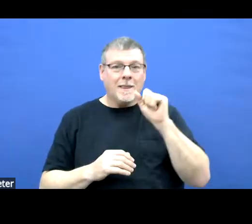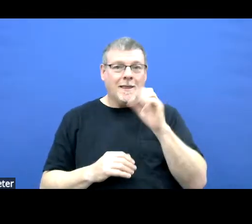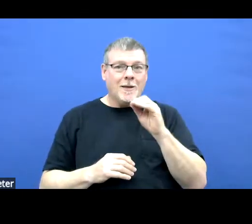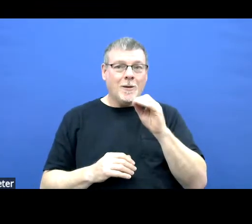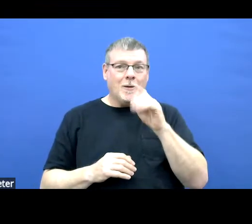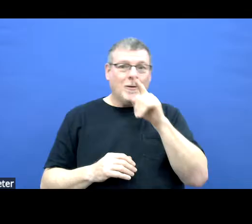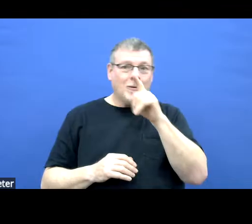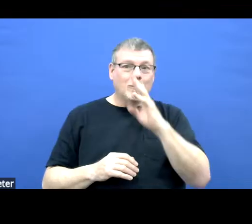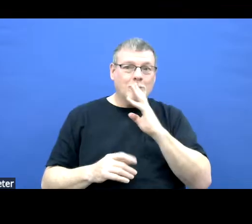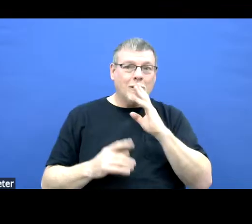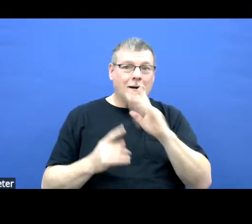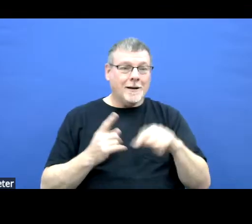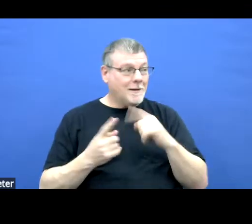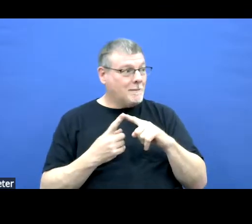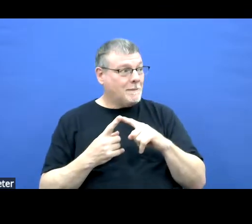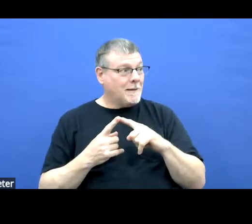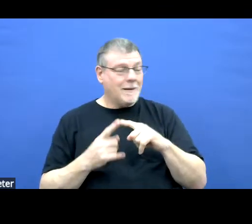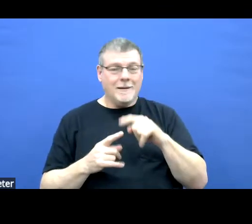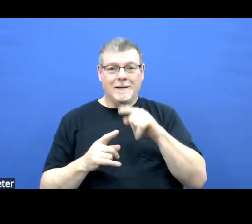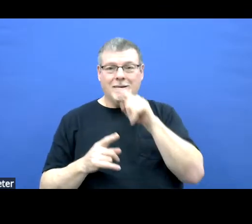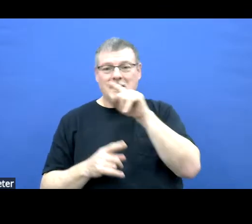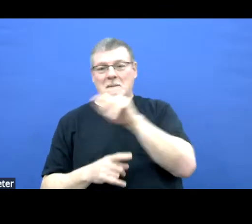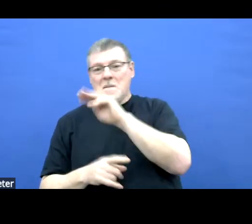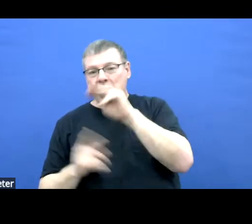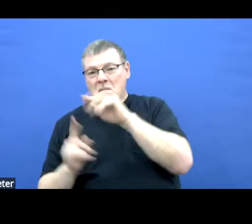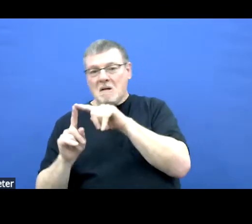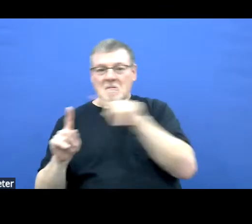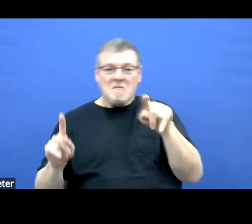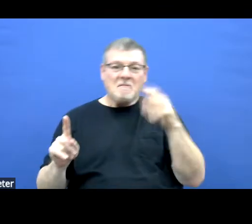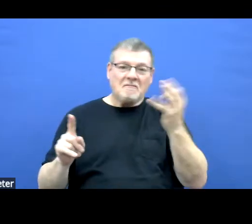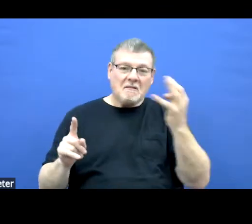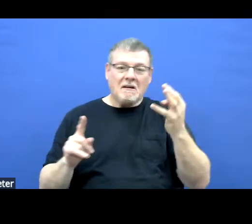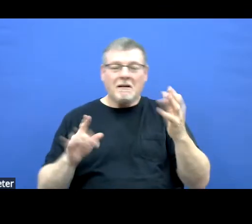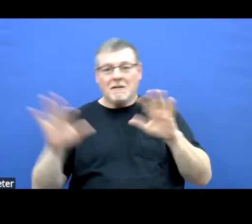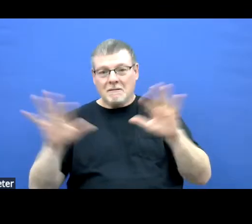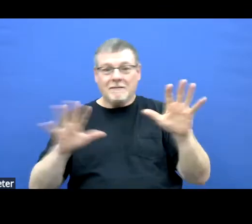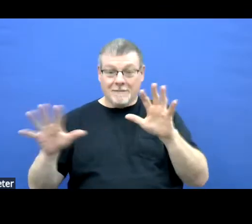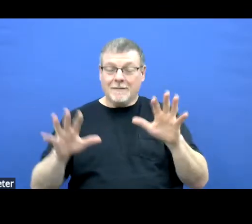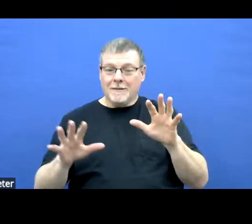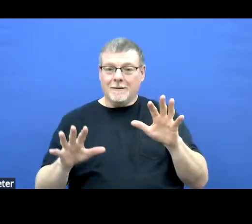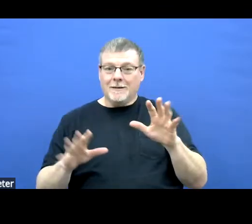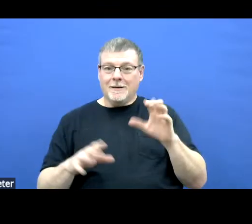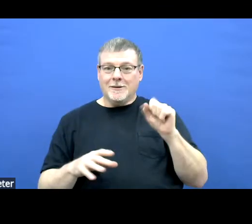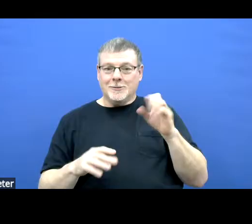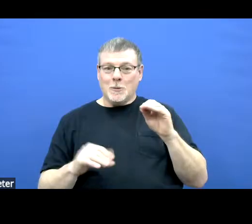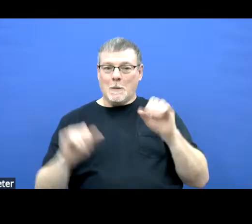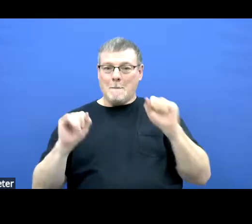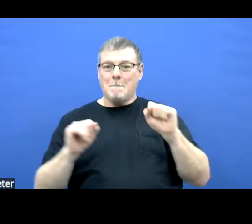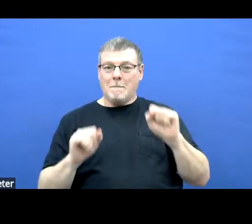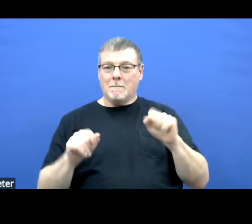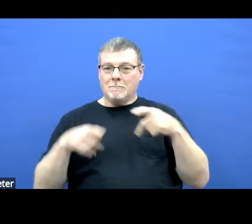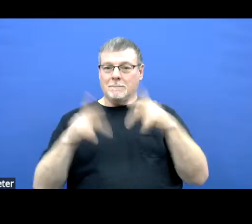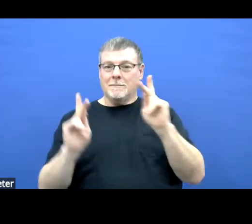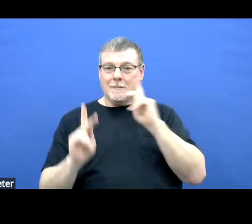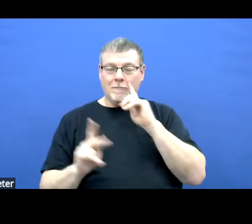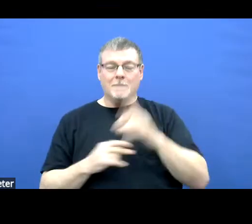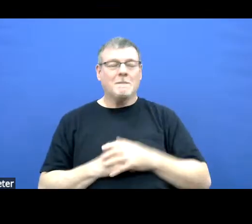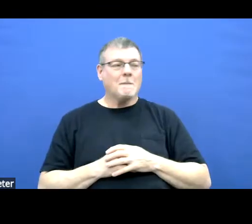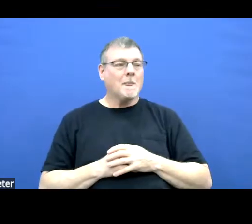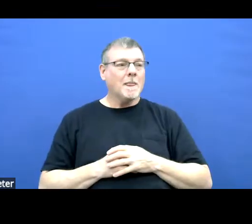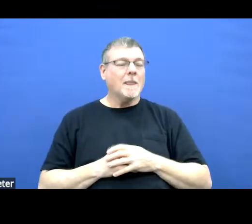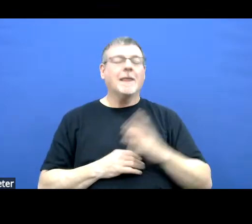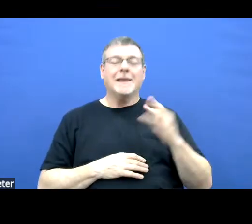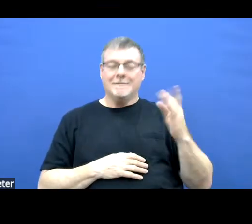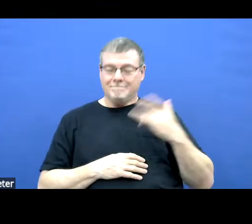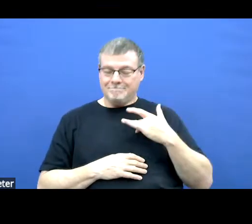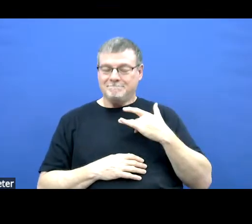about only being during Monday through Friday. I think if there was a possibility to allow that. they do